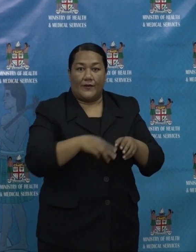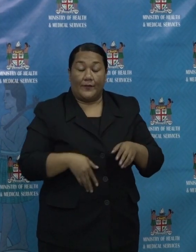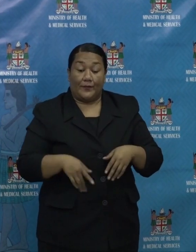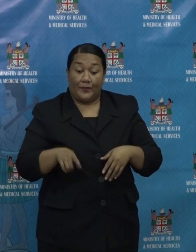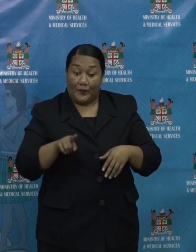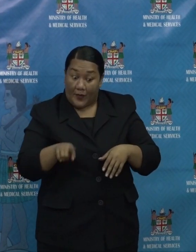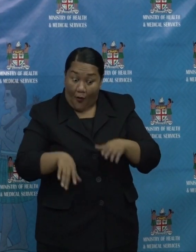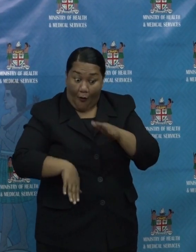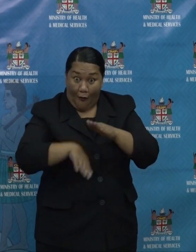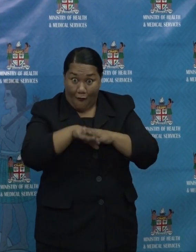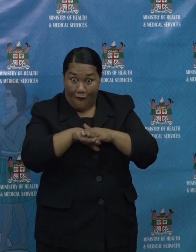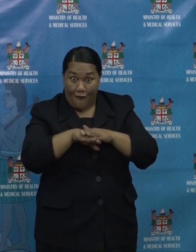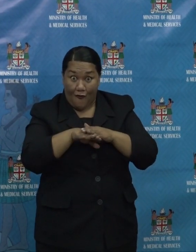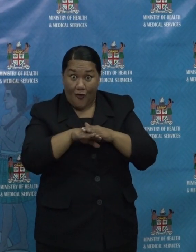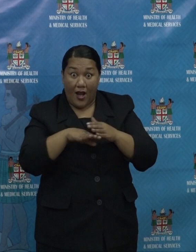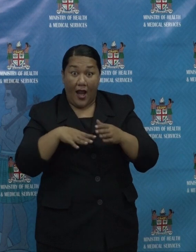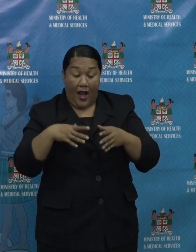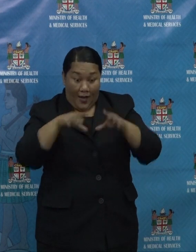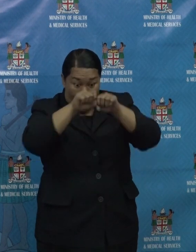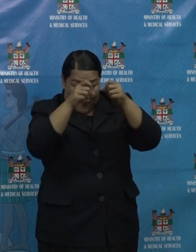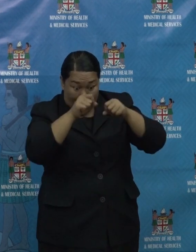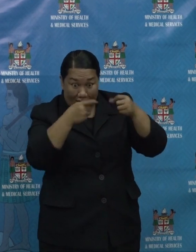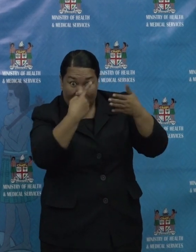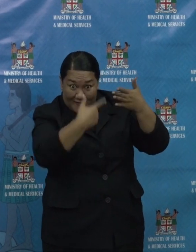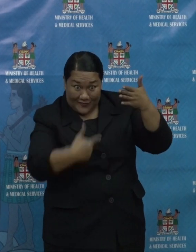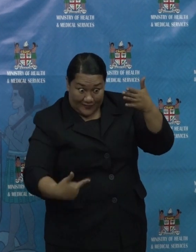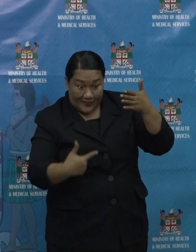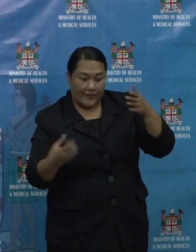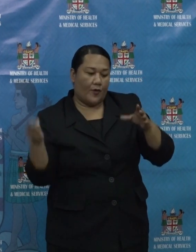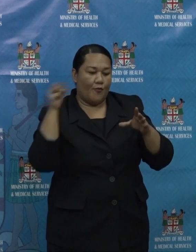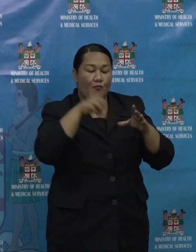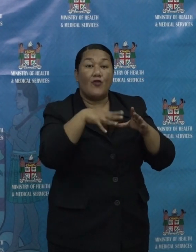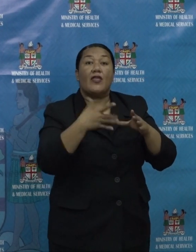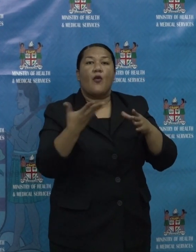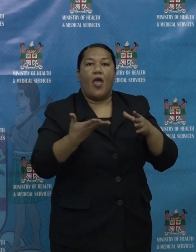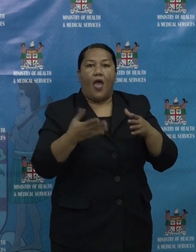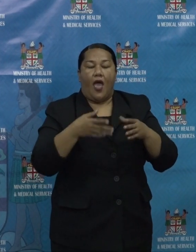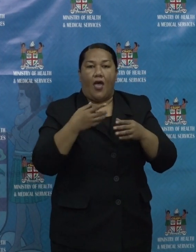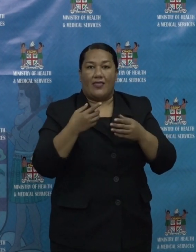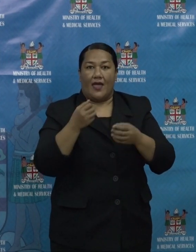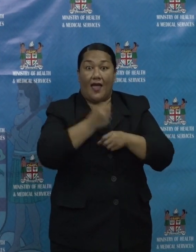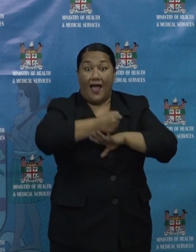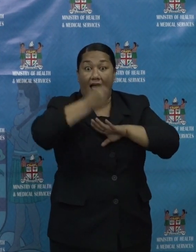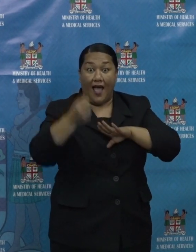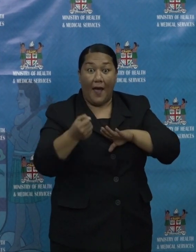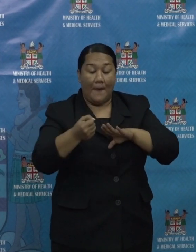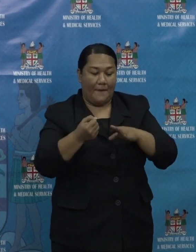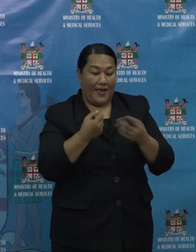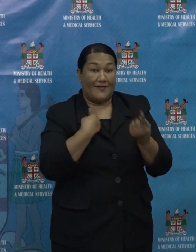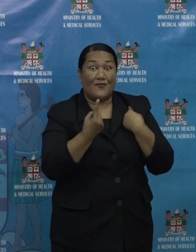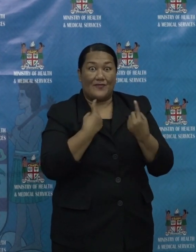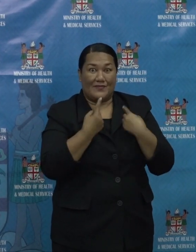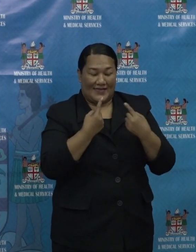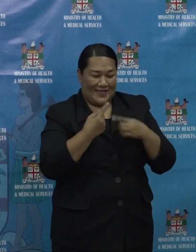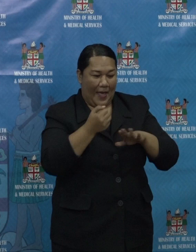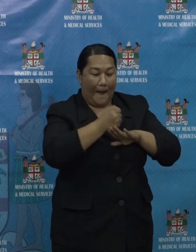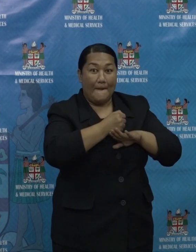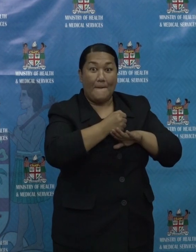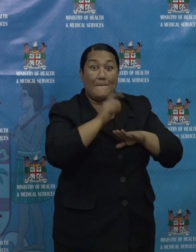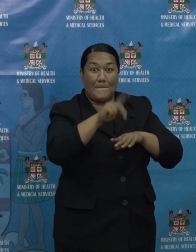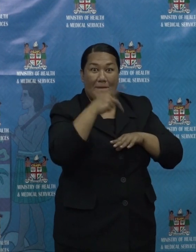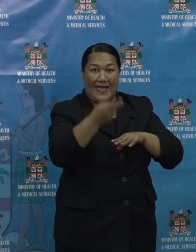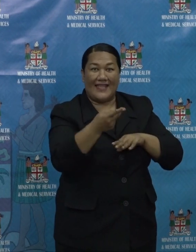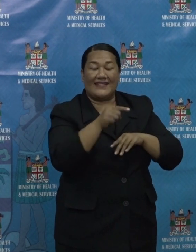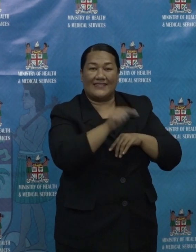will be published later tonight on the Ministry of Health's COVID-19 dashboard and on the Fiji government Facebook page. And you can also view